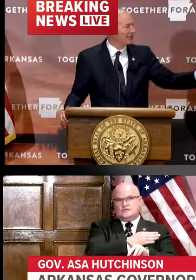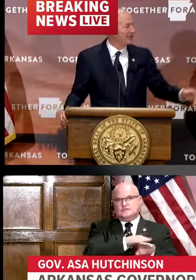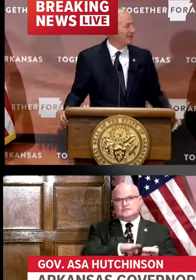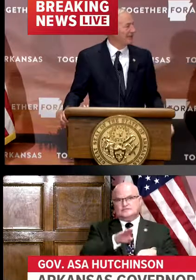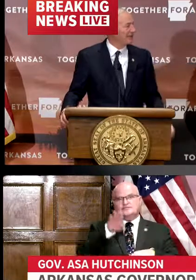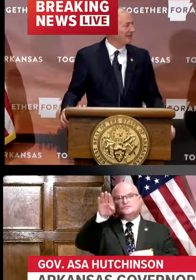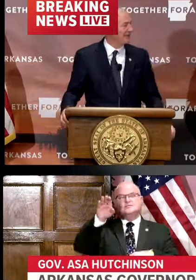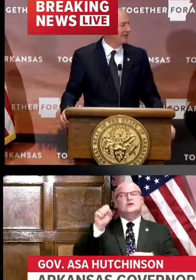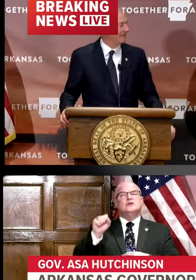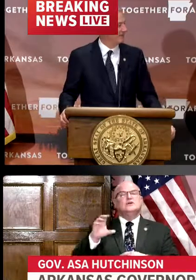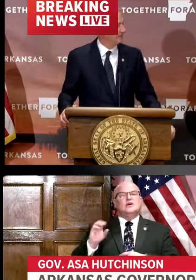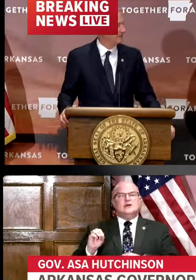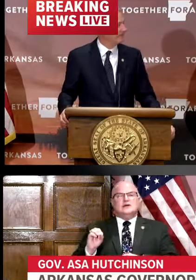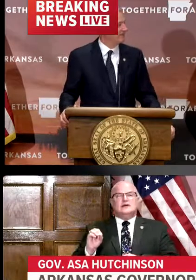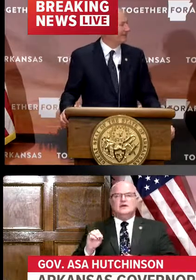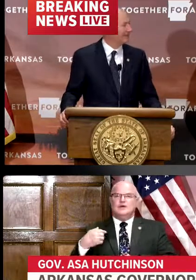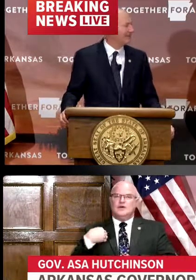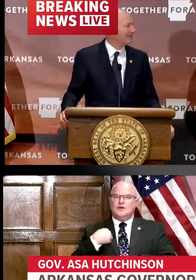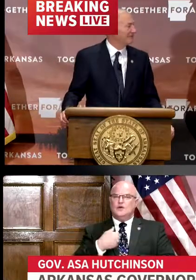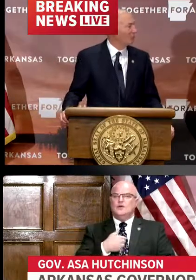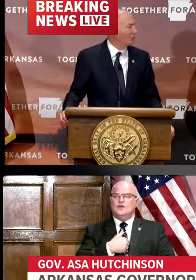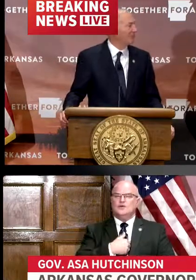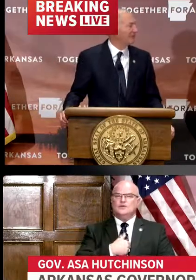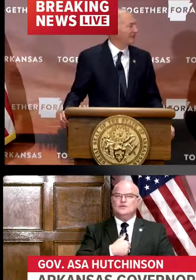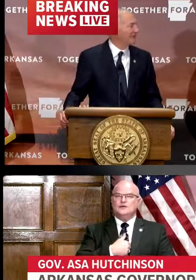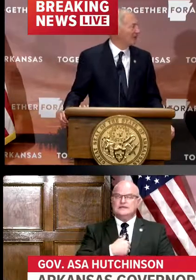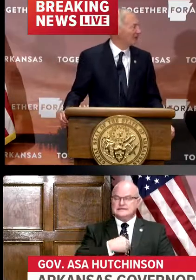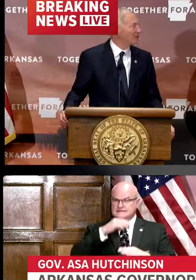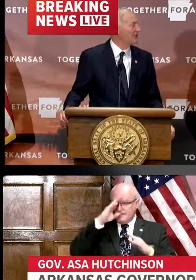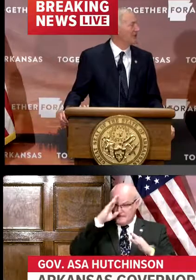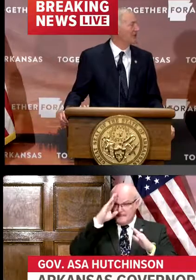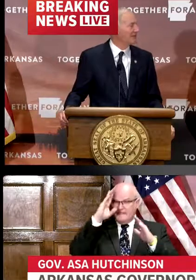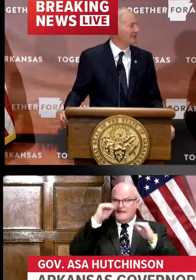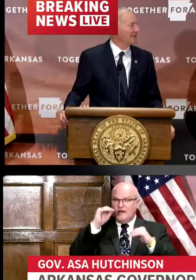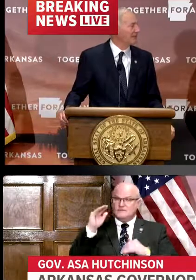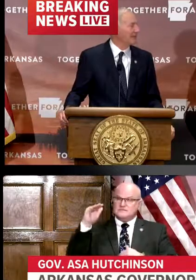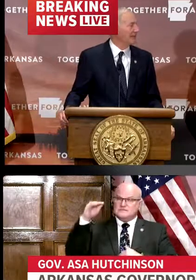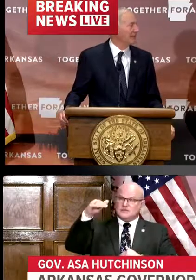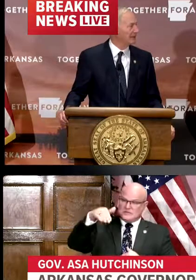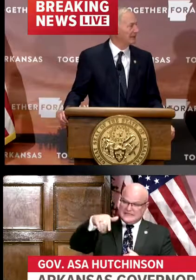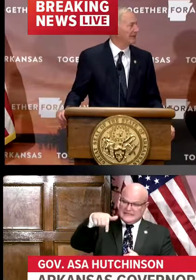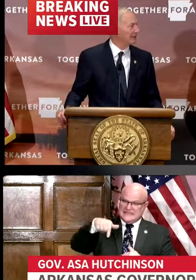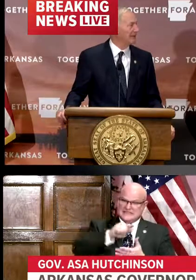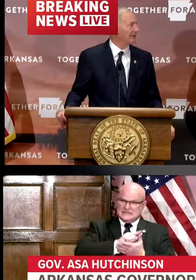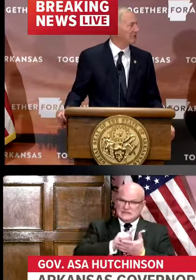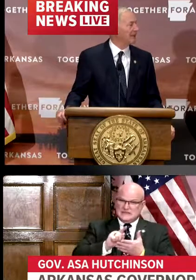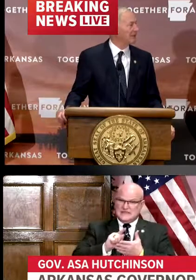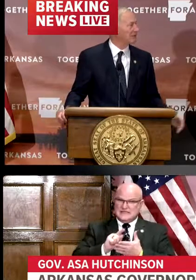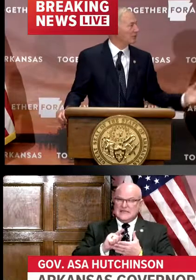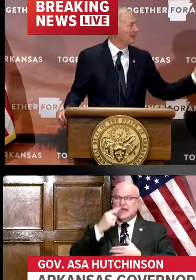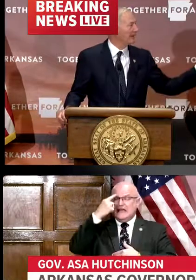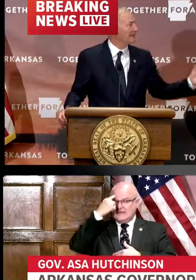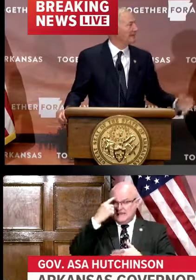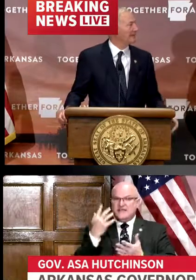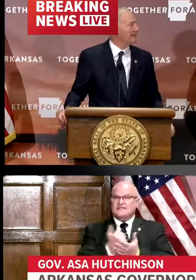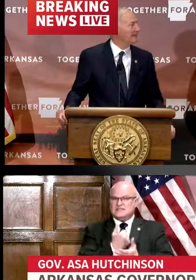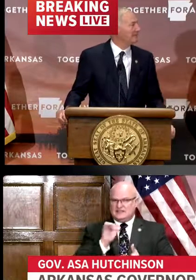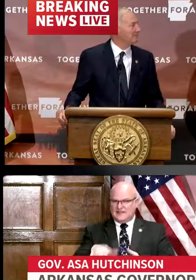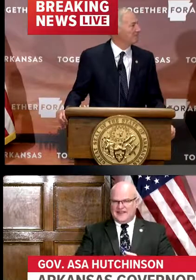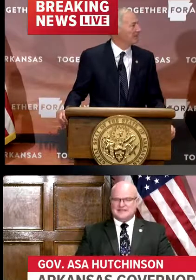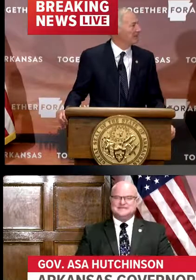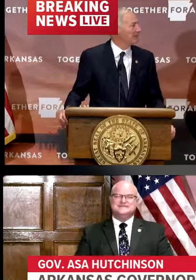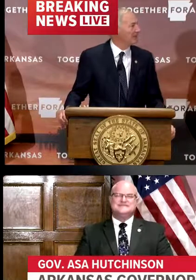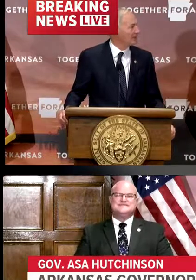And so we hope that it goes down this coming week, and we think we have a chance for that.